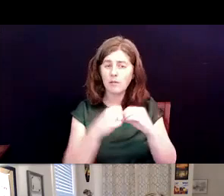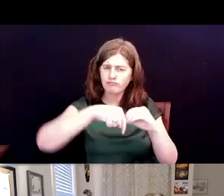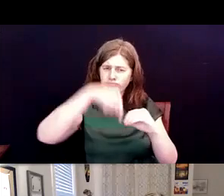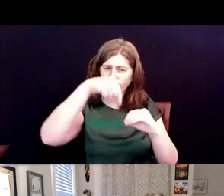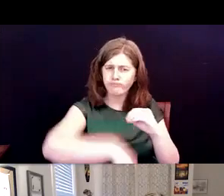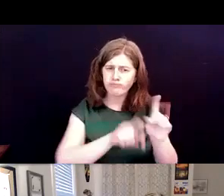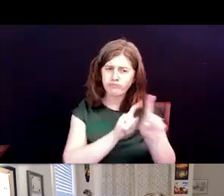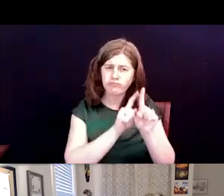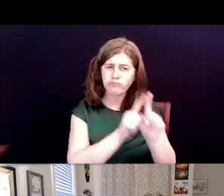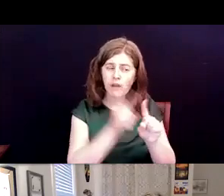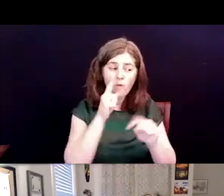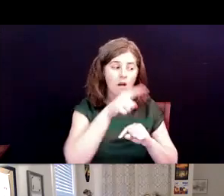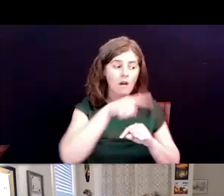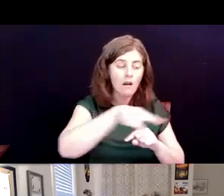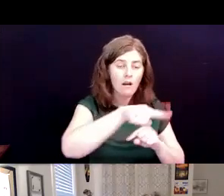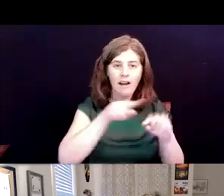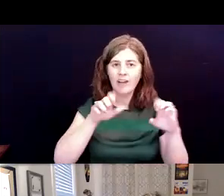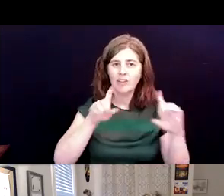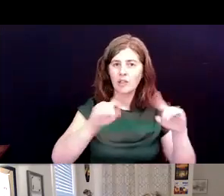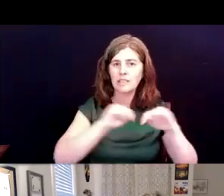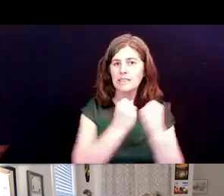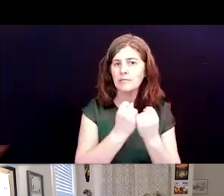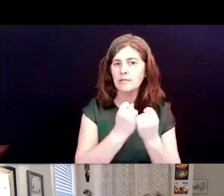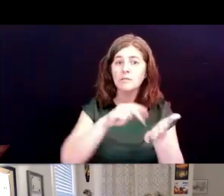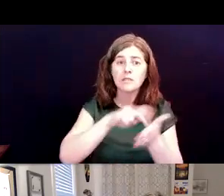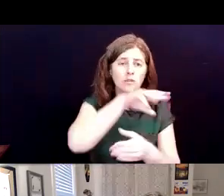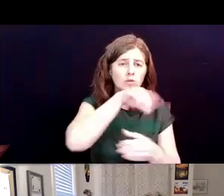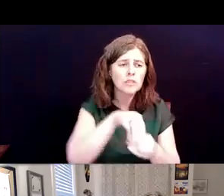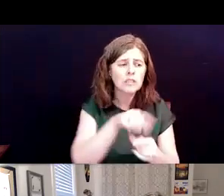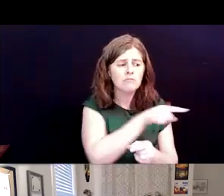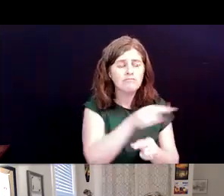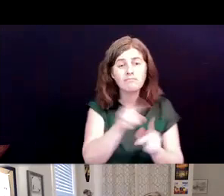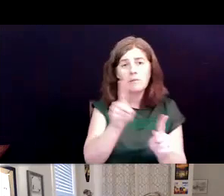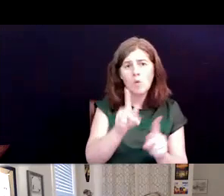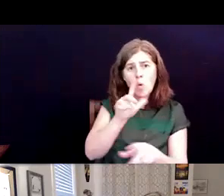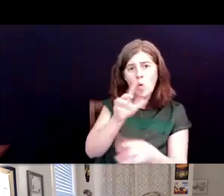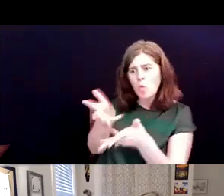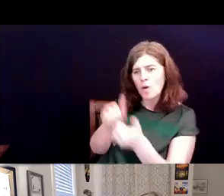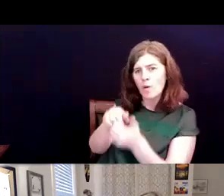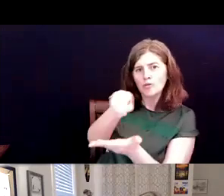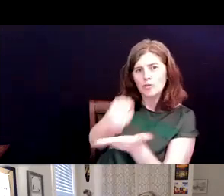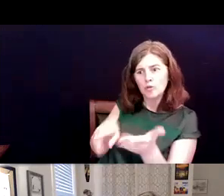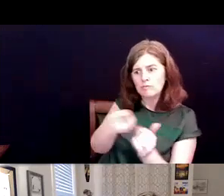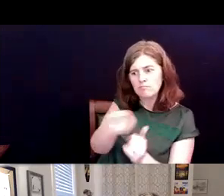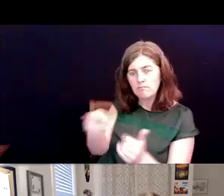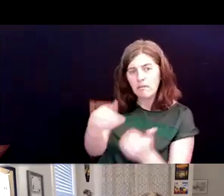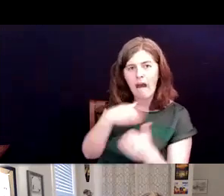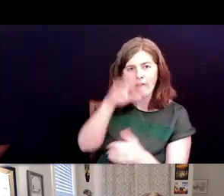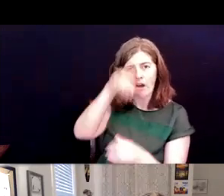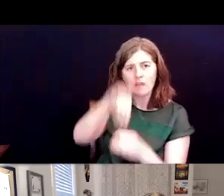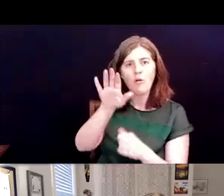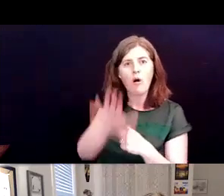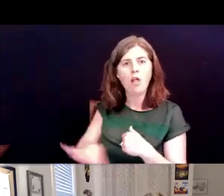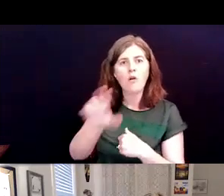for educational teams, including members working with students with autism in New Mexico schools.